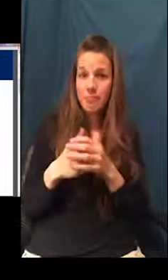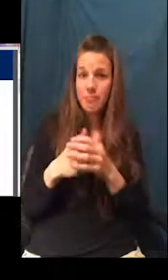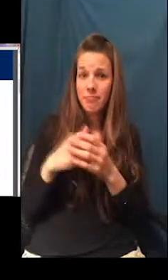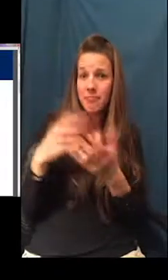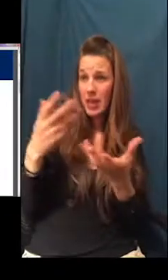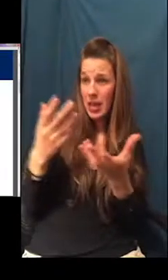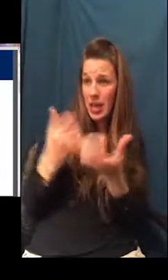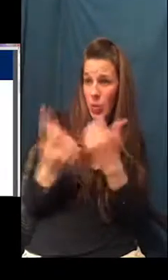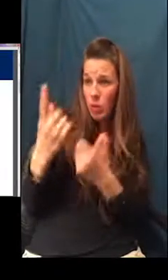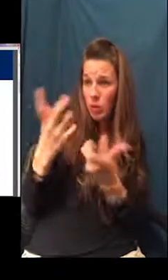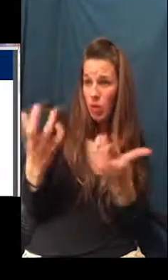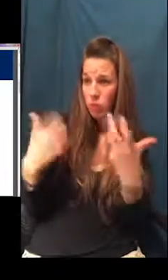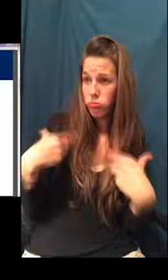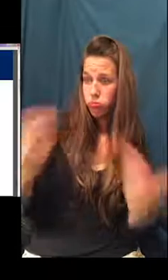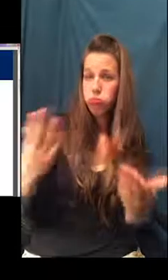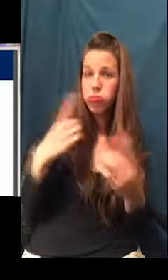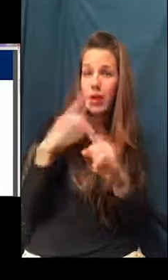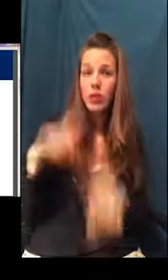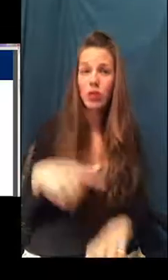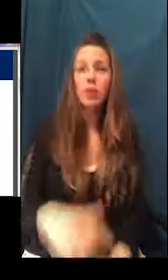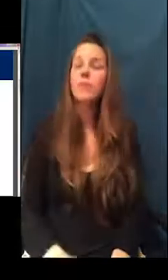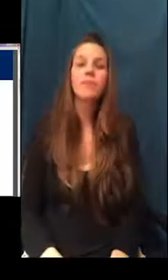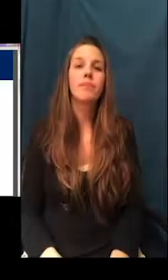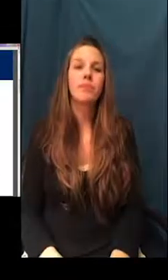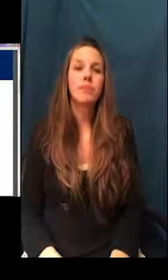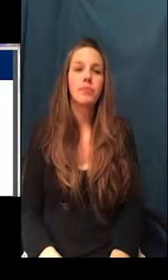Is there a panelist that would like to take this question first?